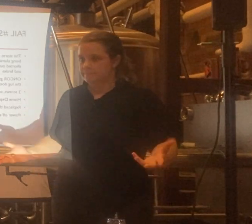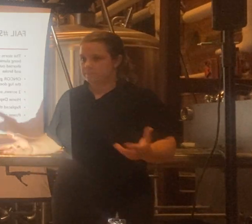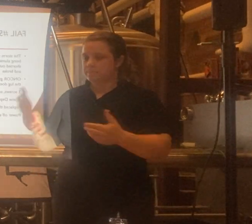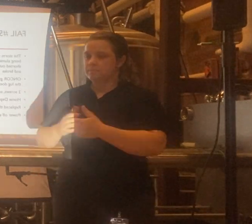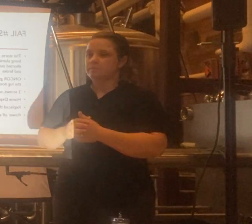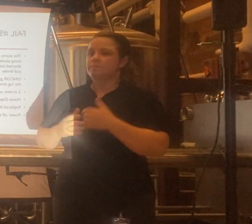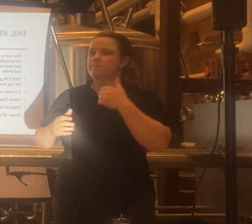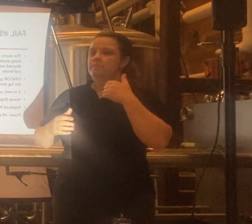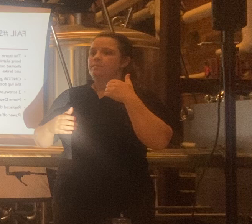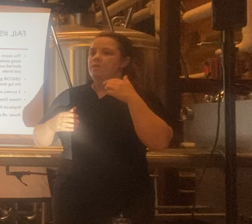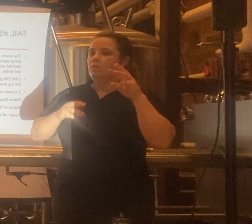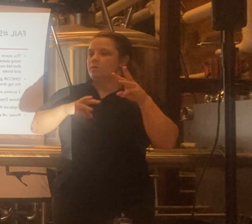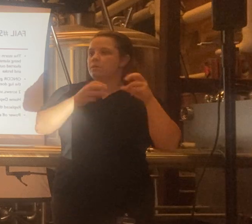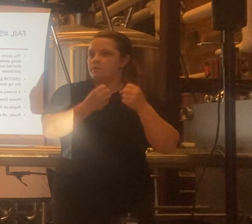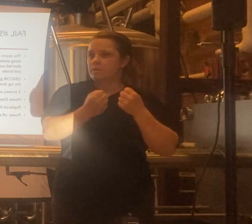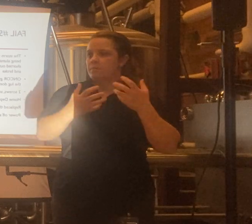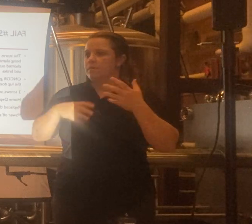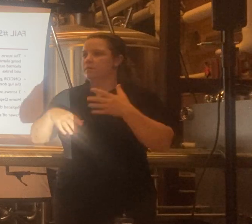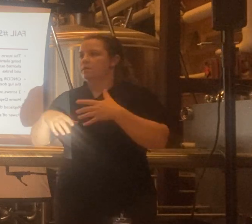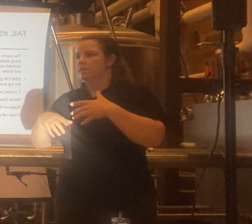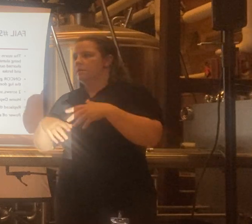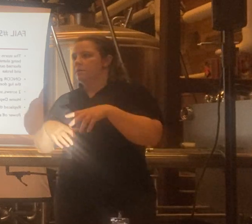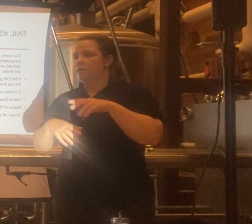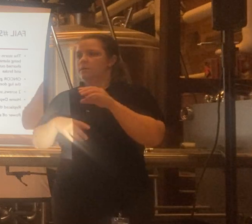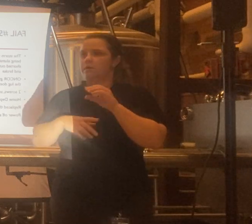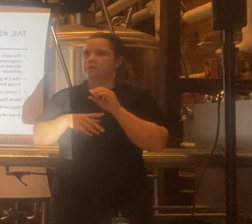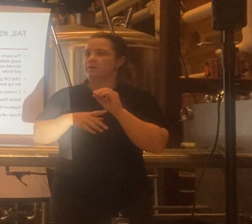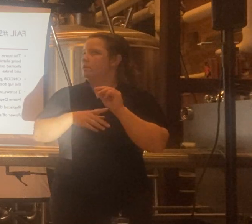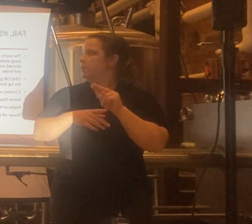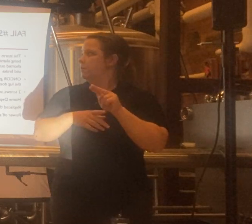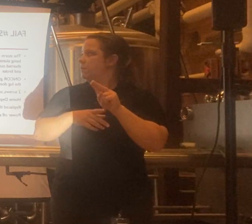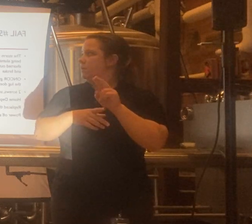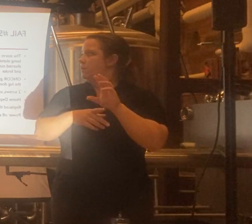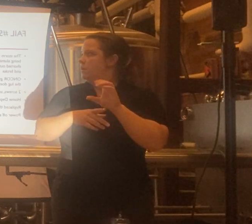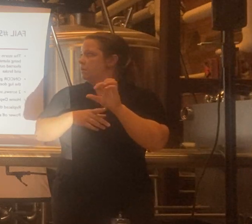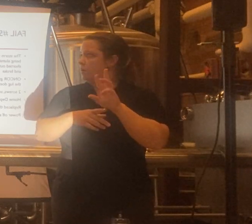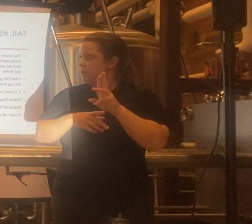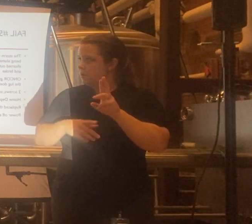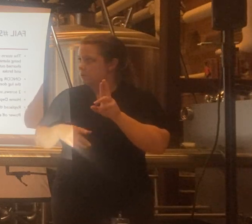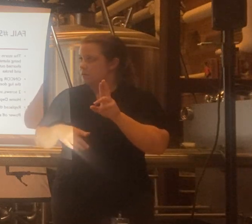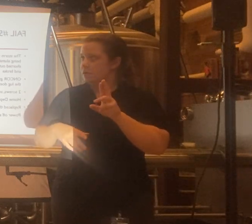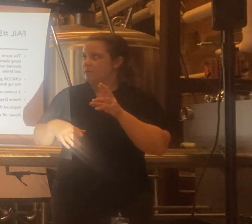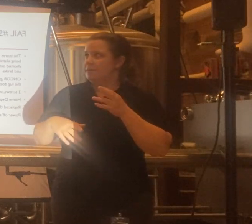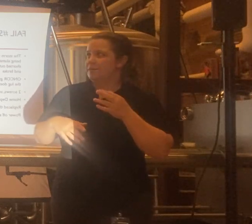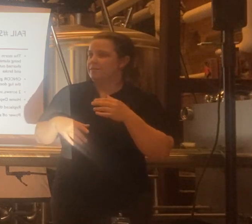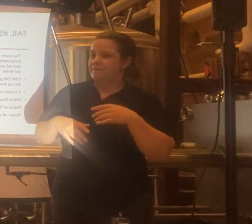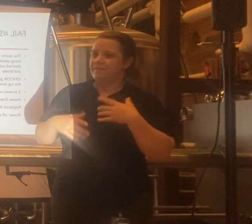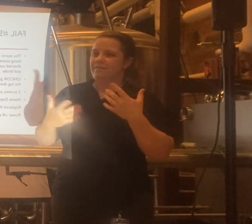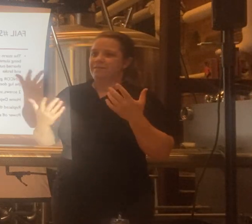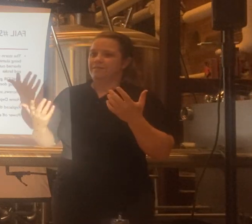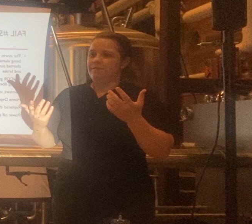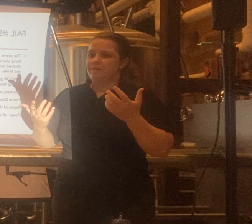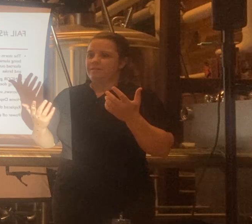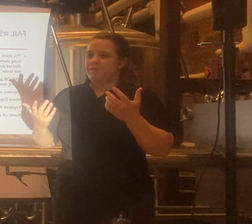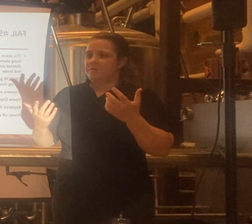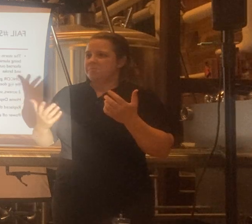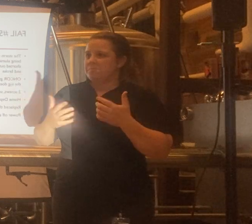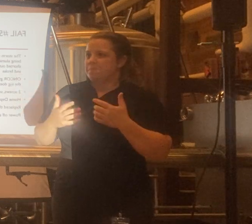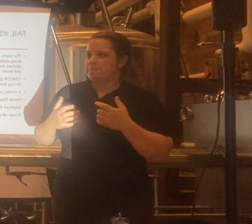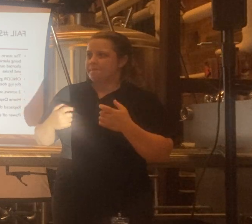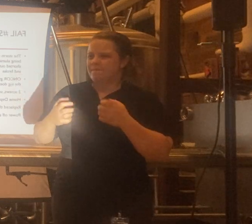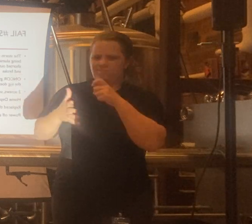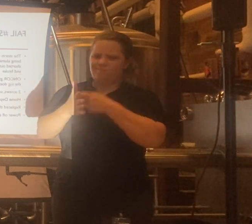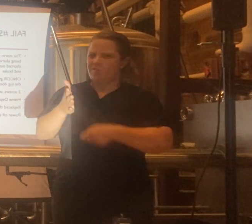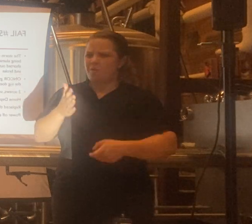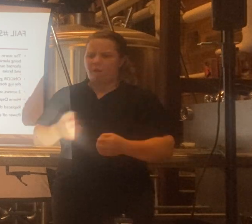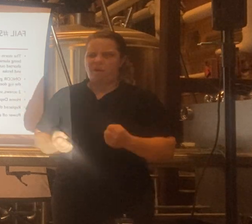that line. Encore charged me from $30 a month up to $150, and I went, turn off the power. I got solar. Go away. I'm not paying you that much. But I had a